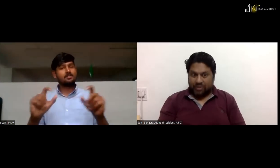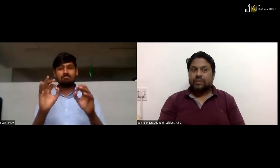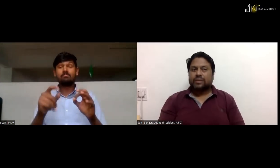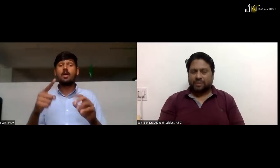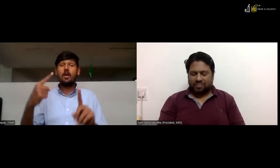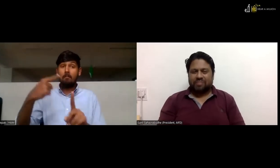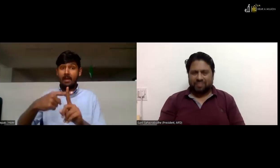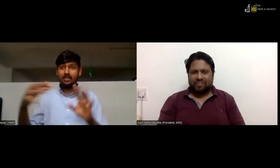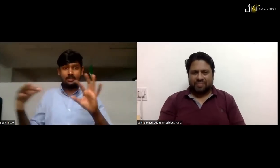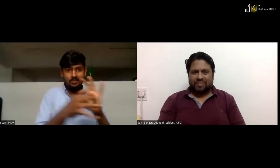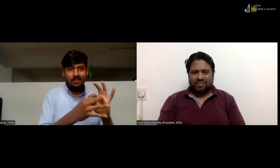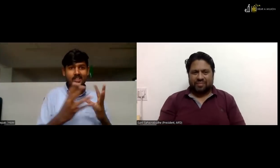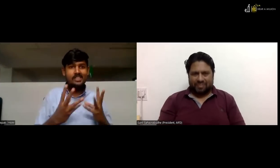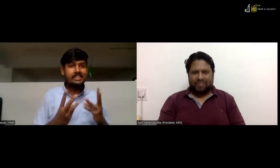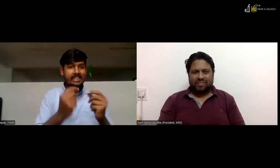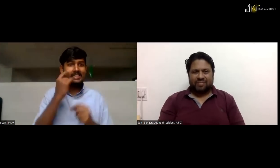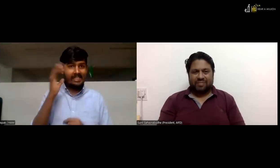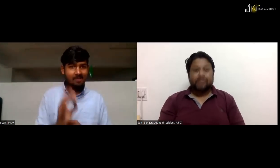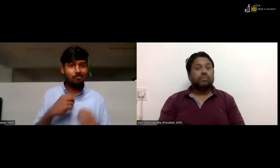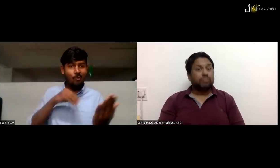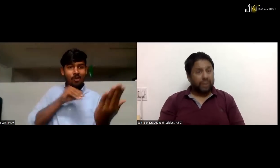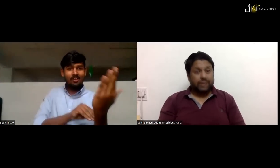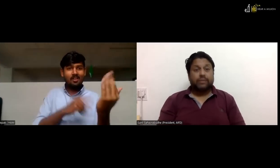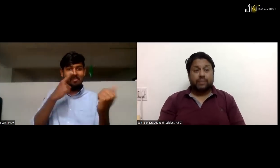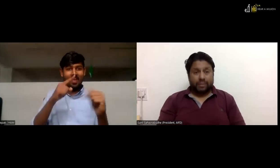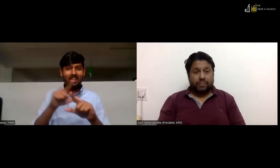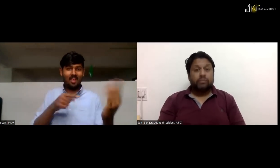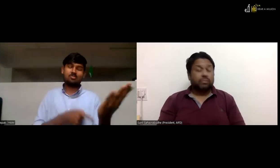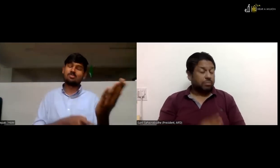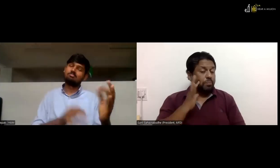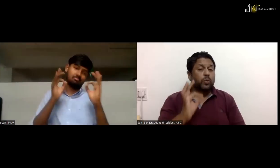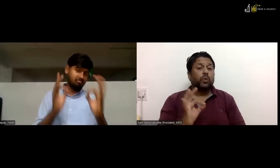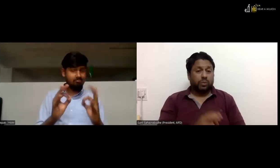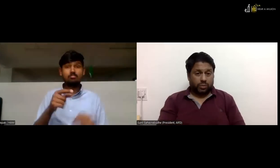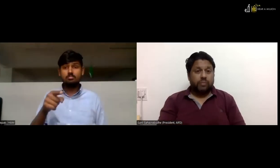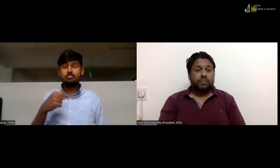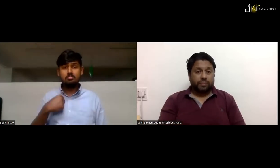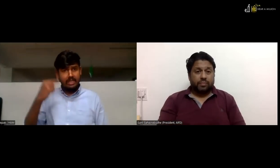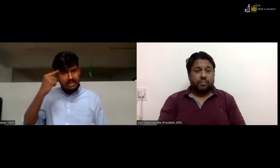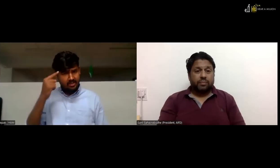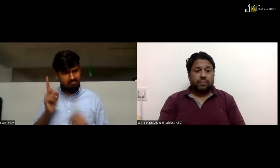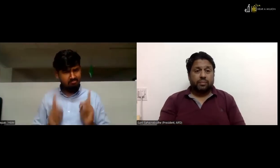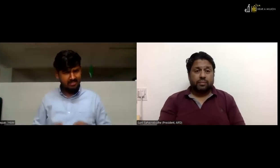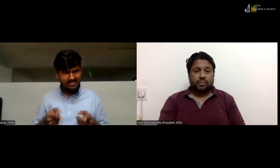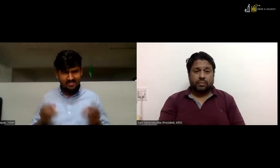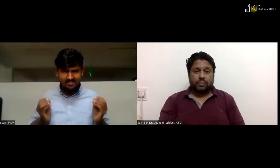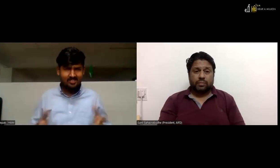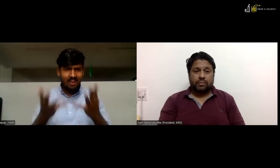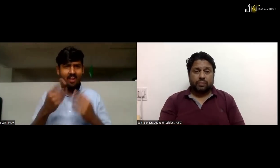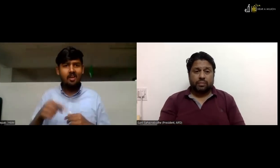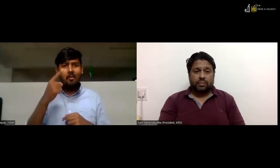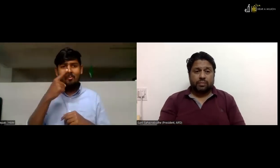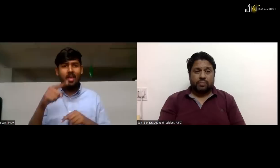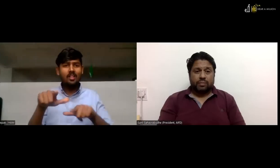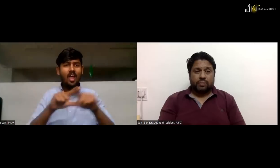shared your views upon the language. All right, so this is how I will say that in the census, I want that this is really a nice step